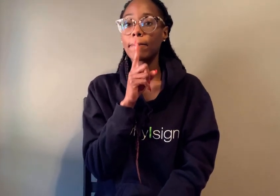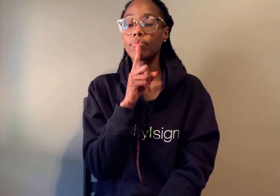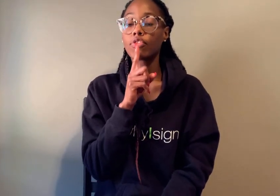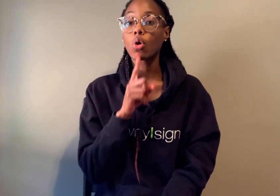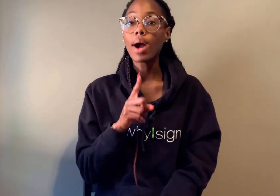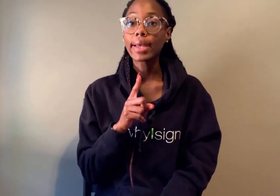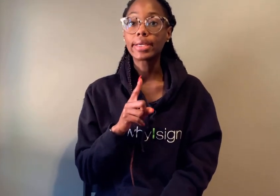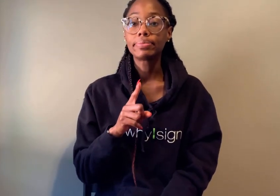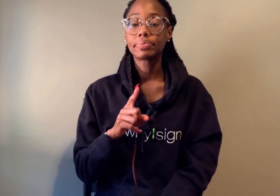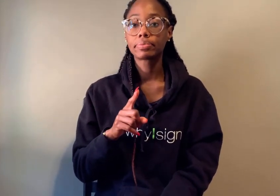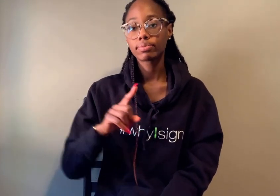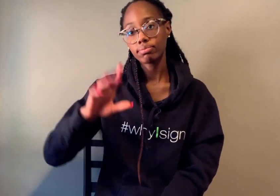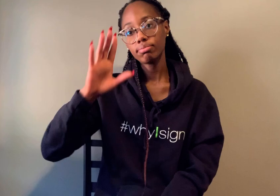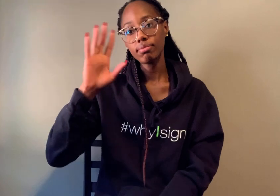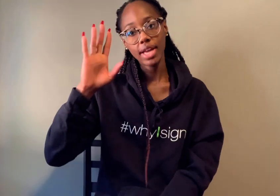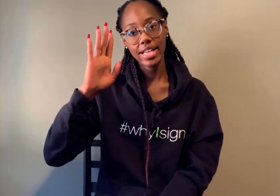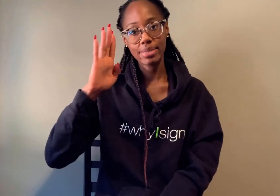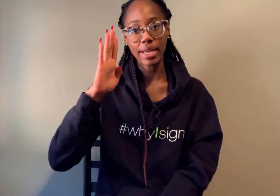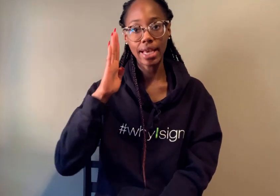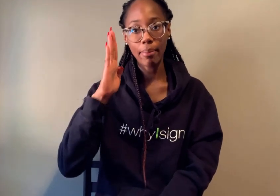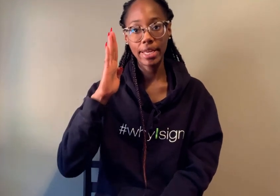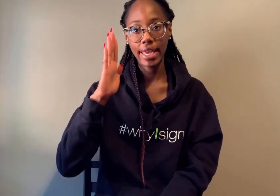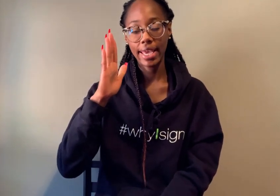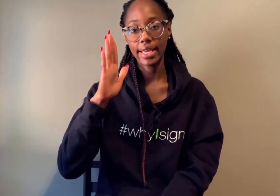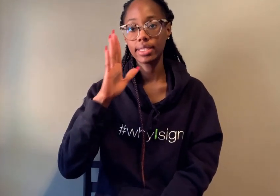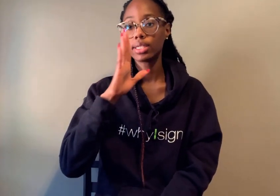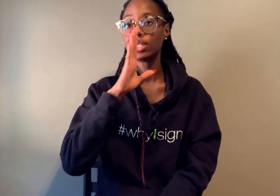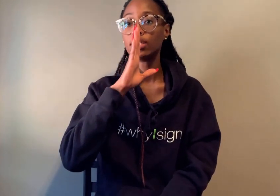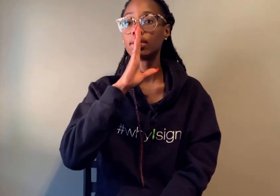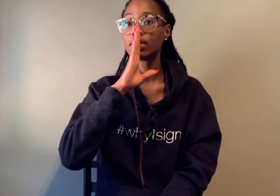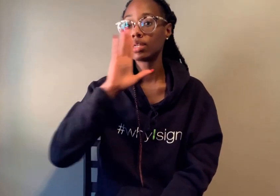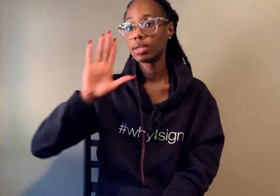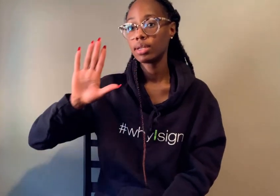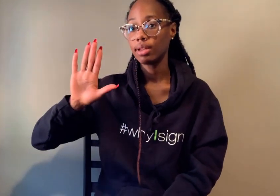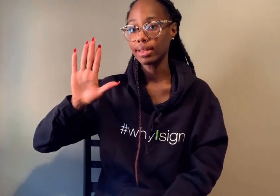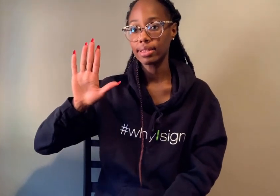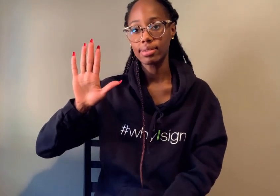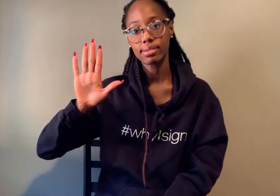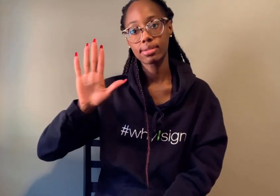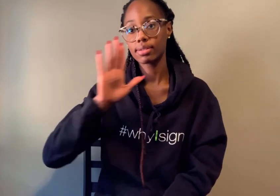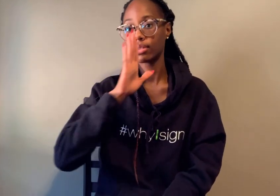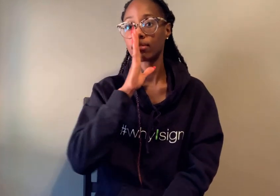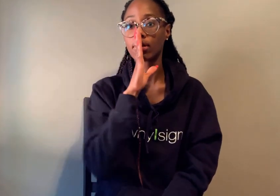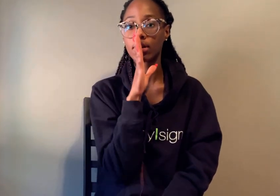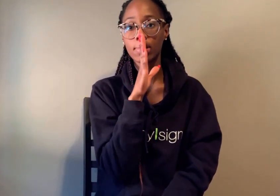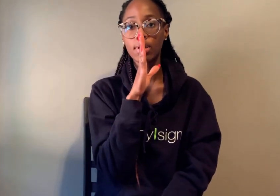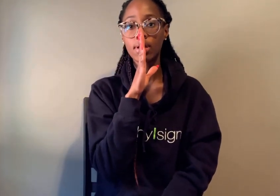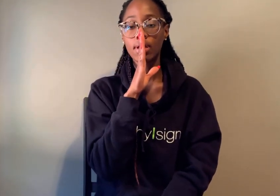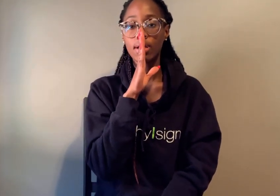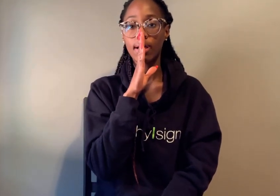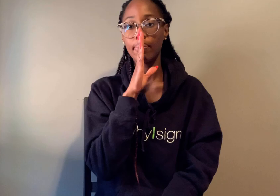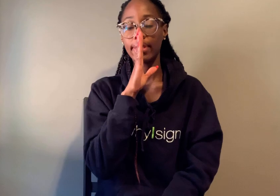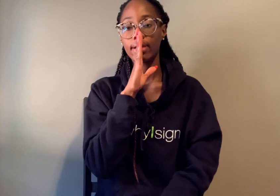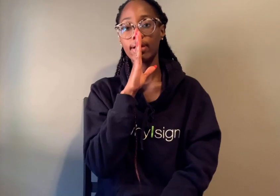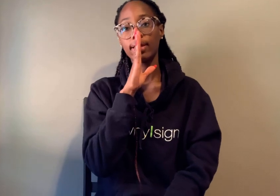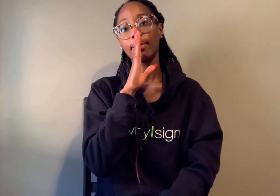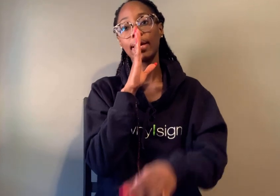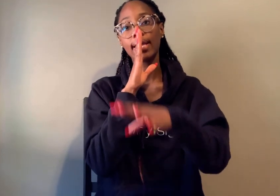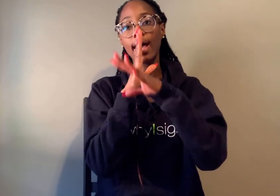For quiet, it's my dominant hand like this, up here, and then my